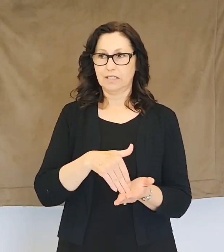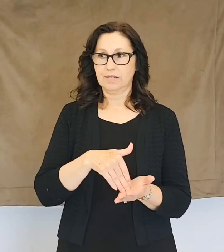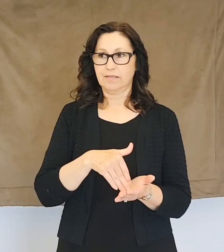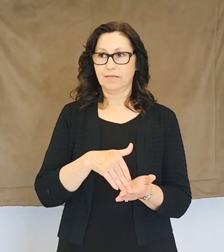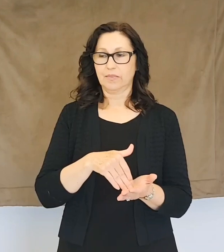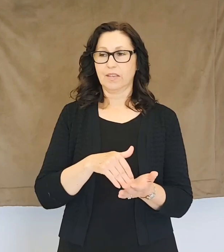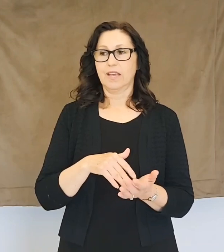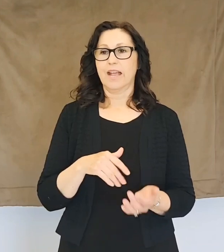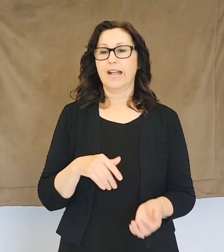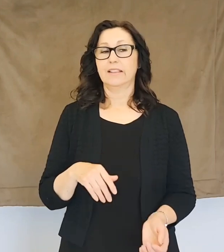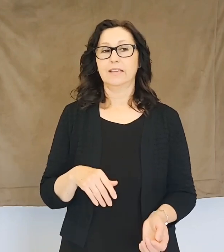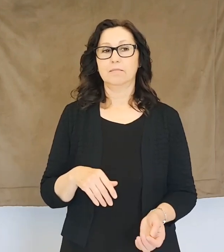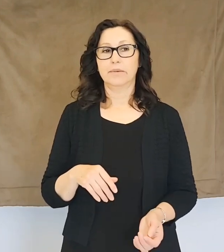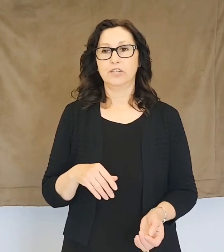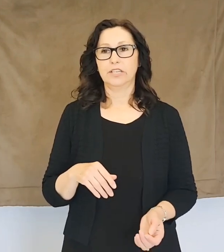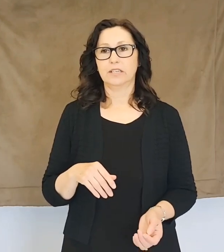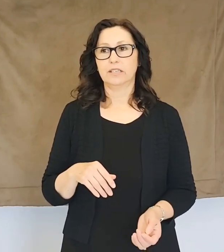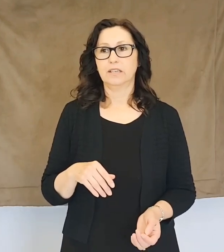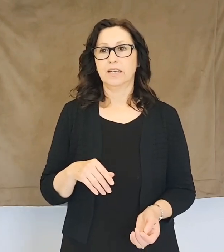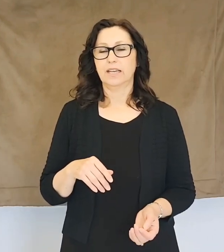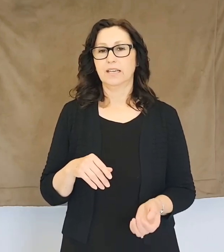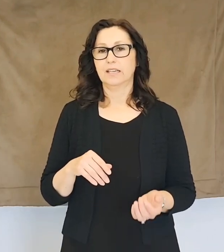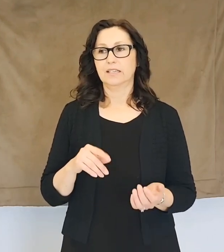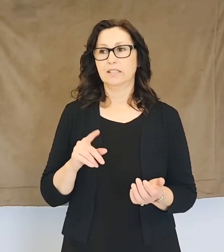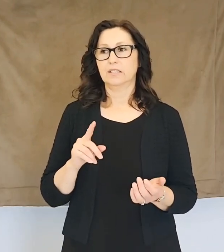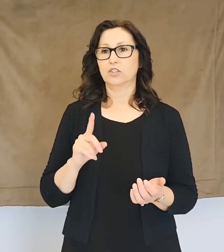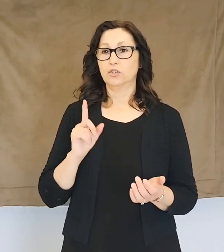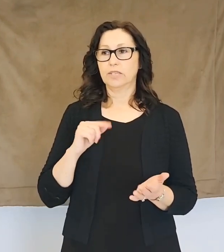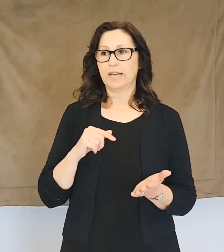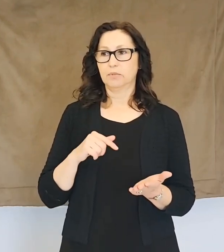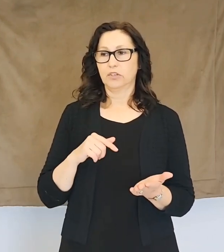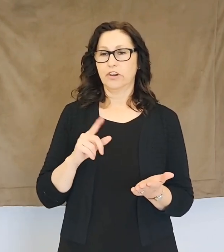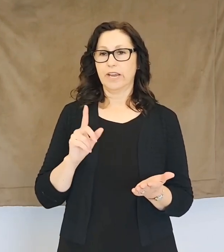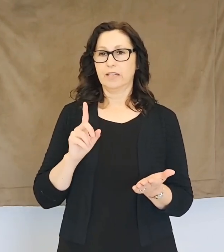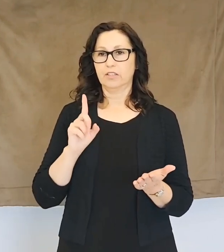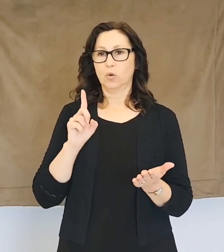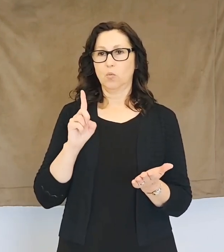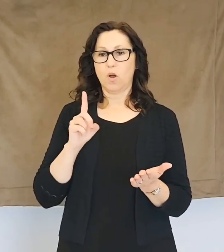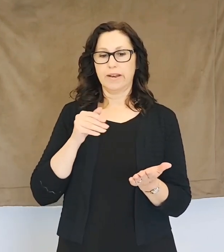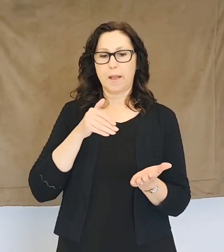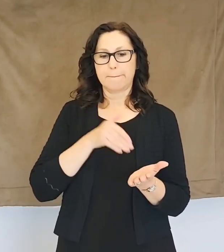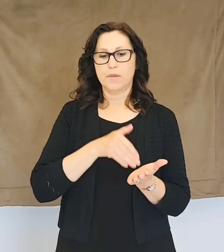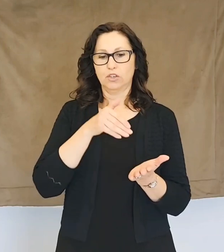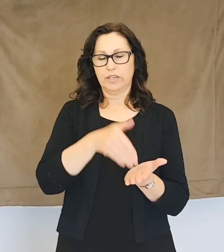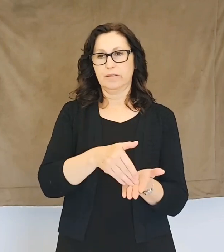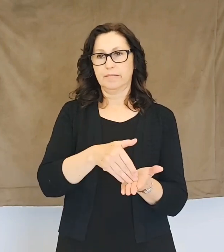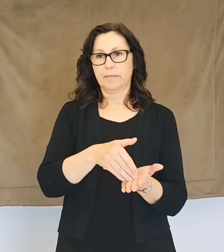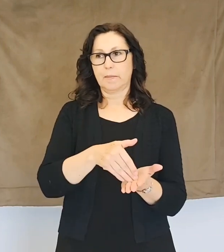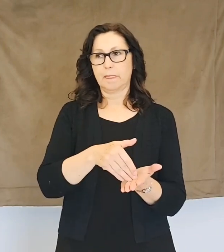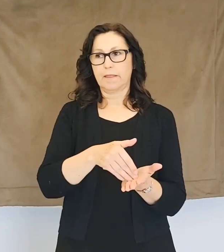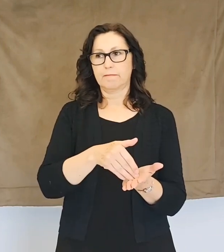300,000, and then million is 2 times on your hand. So 1,000,000,